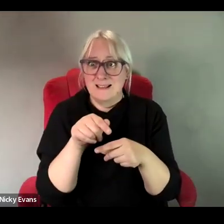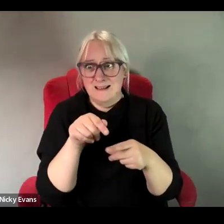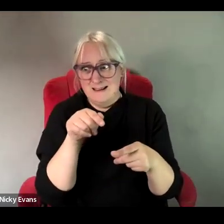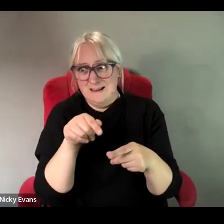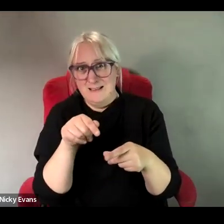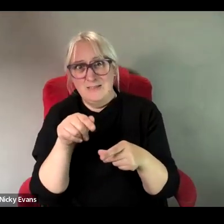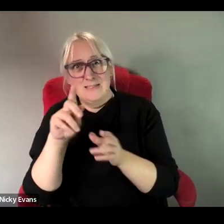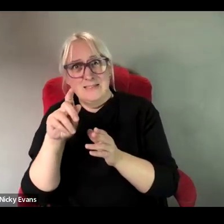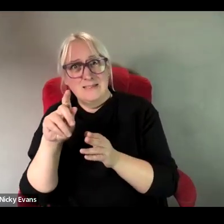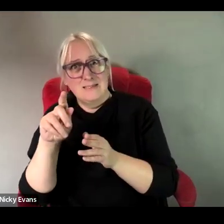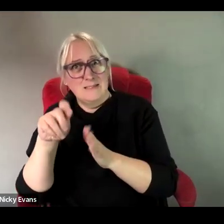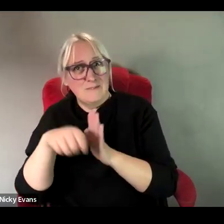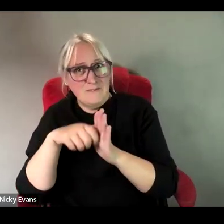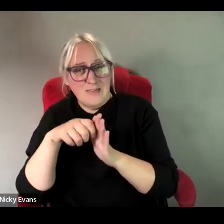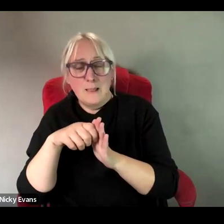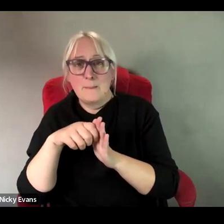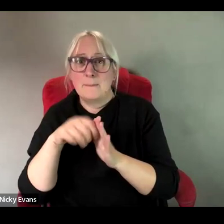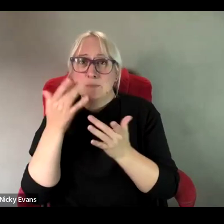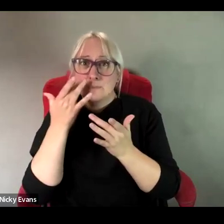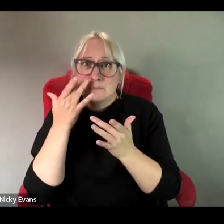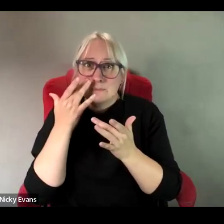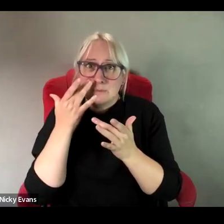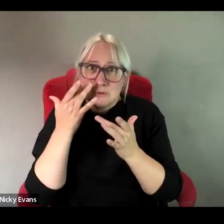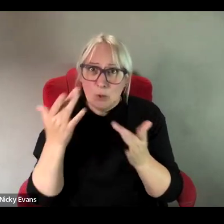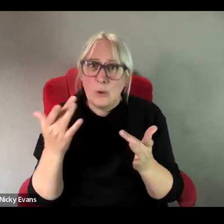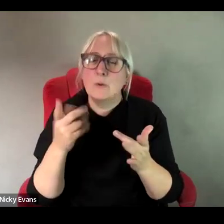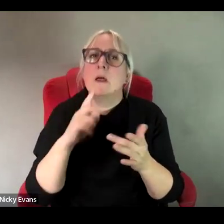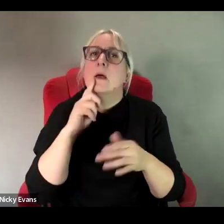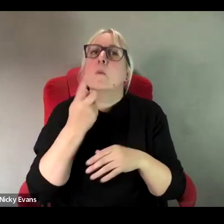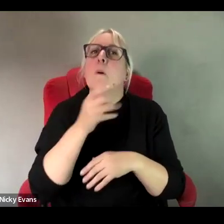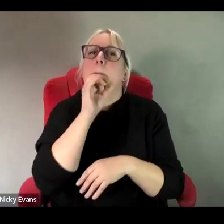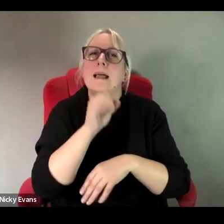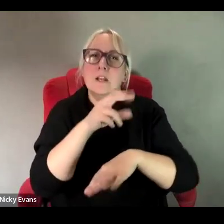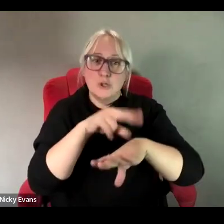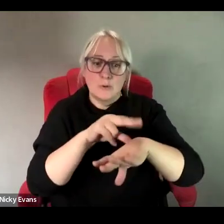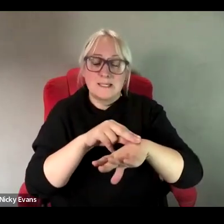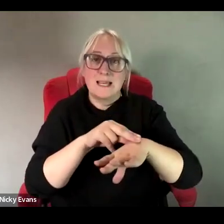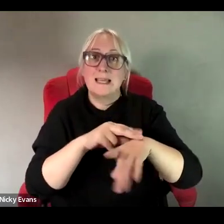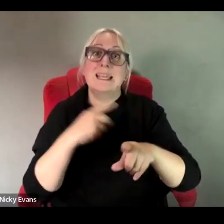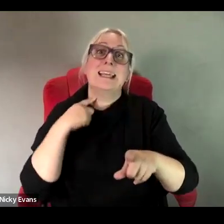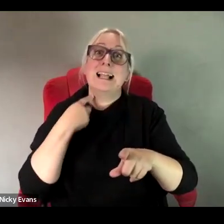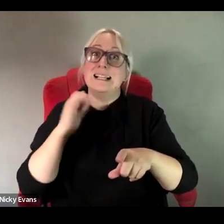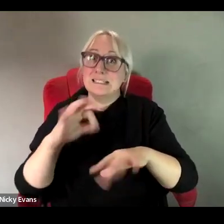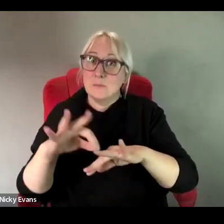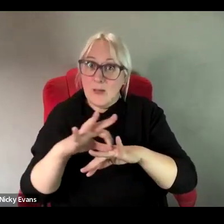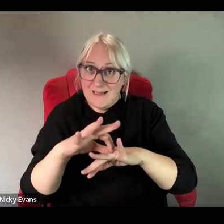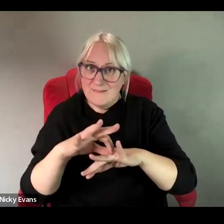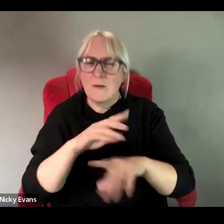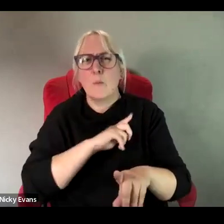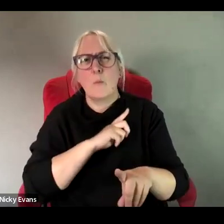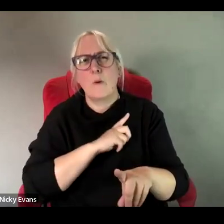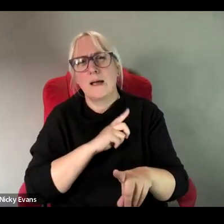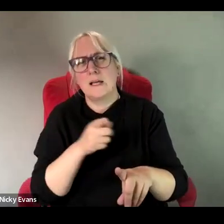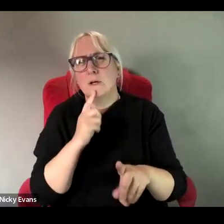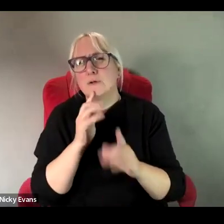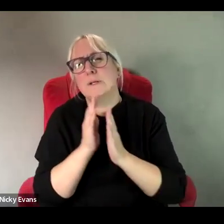in Dying, showing about a man who was a doctor who killed his wife because she begged to